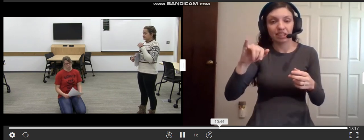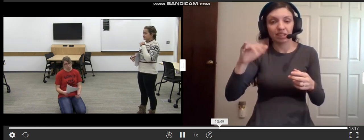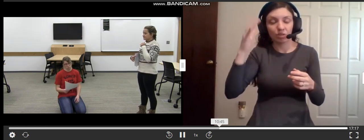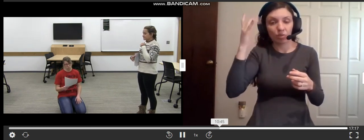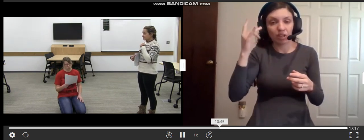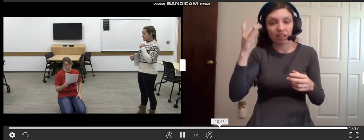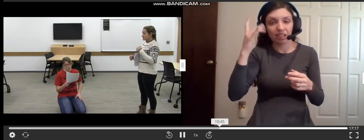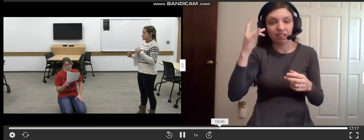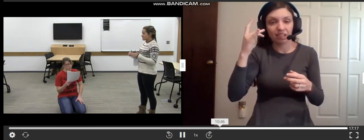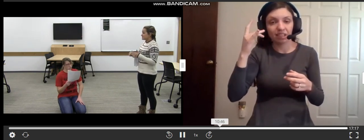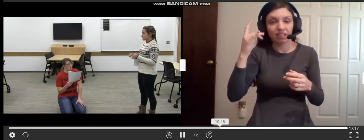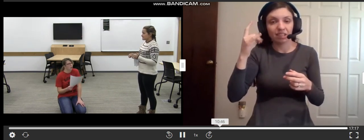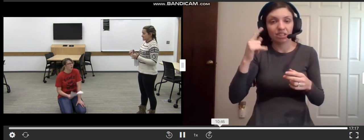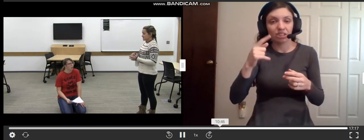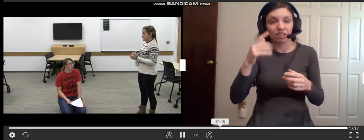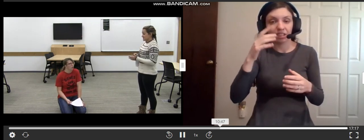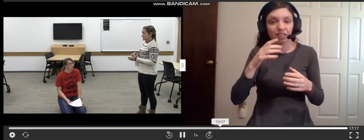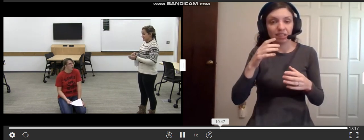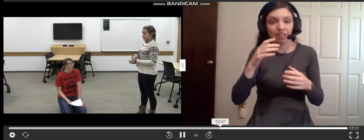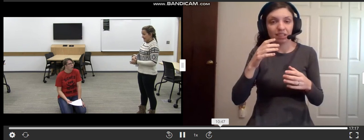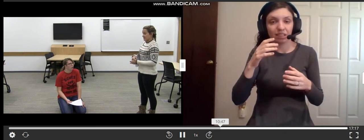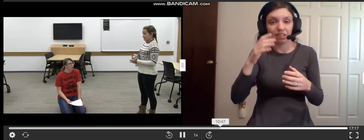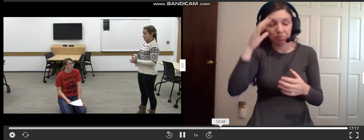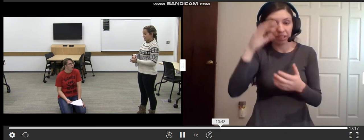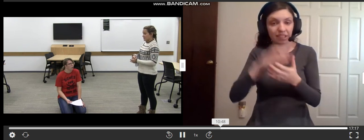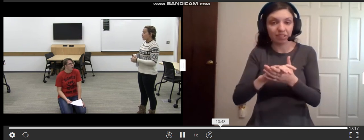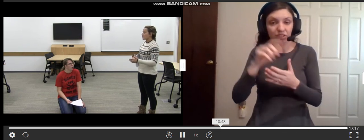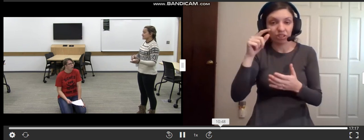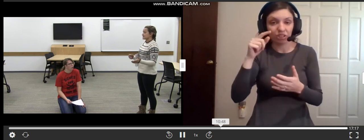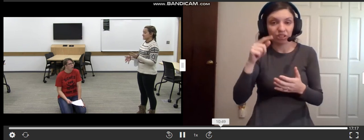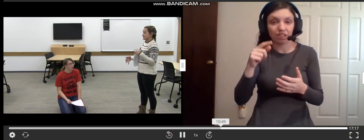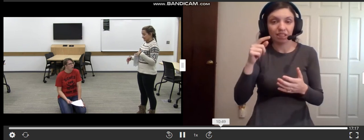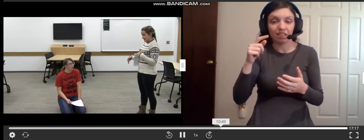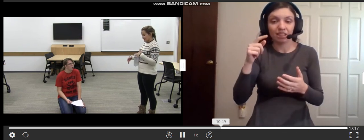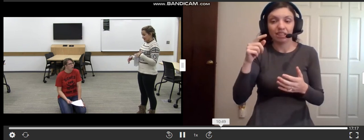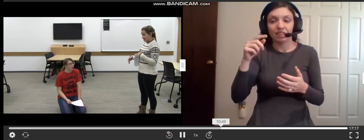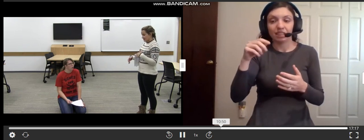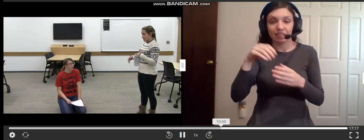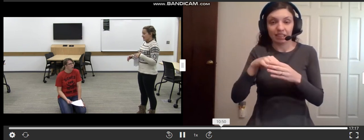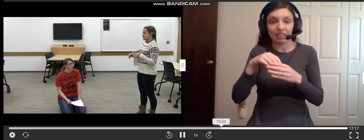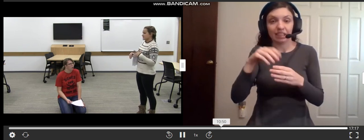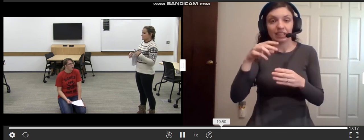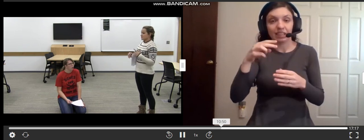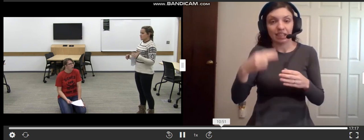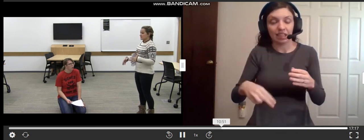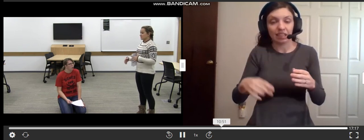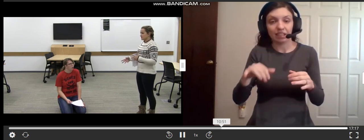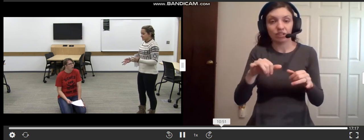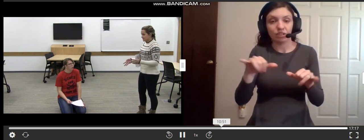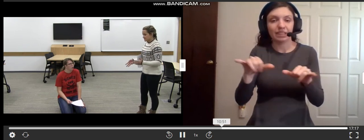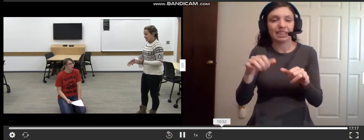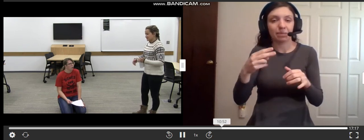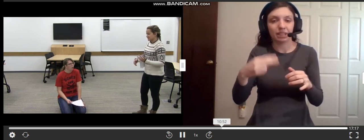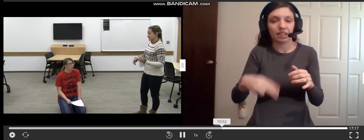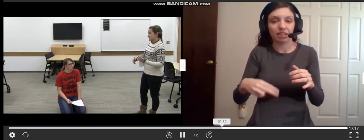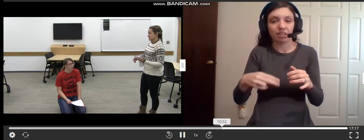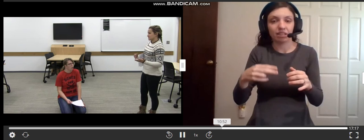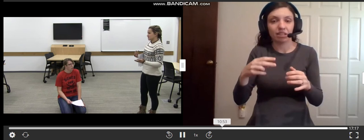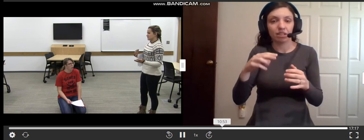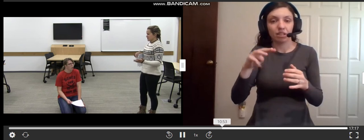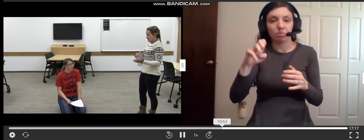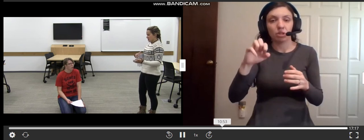because she believes that she is in hell or something like hell. And so the word murky